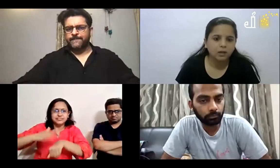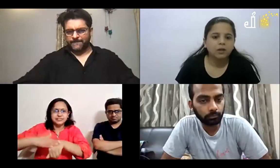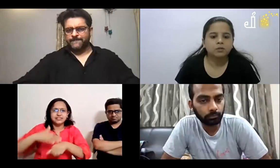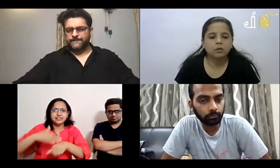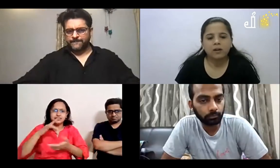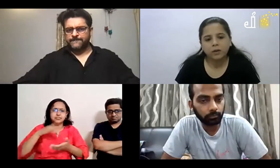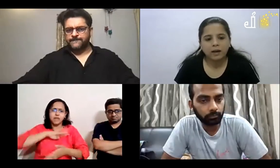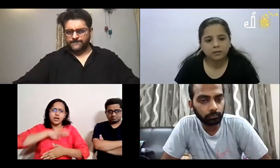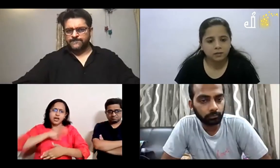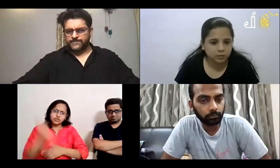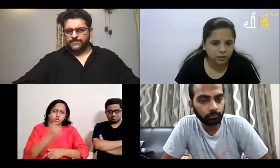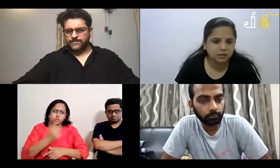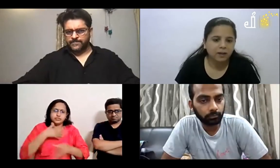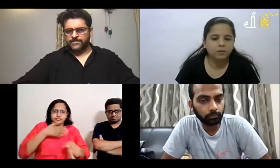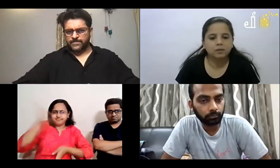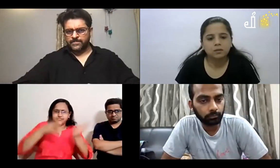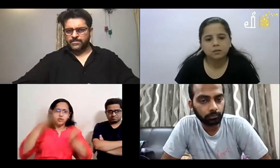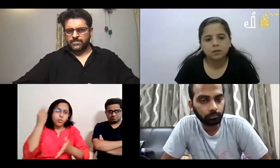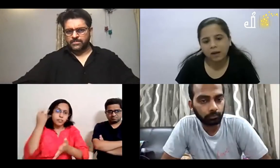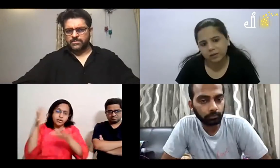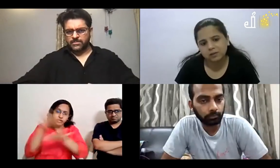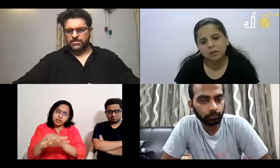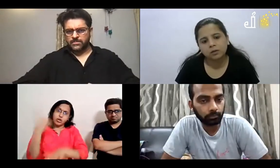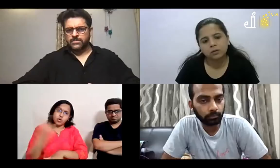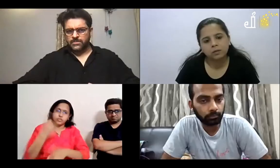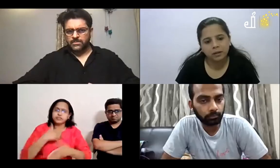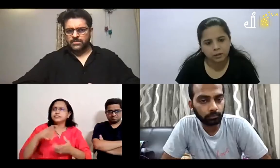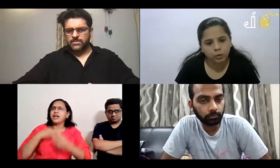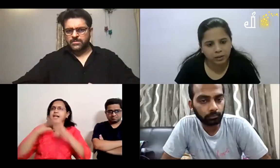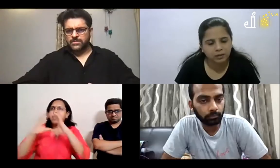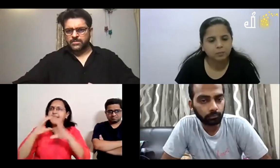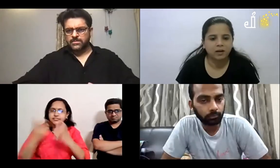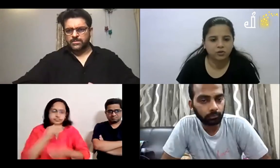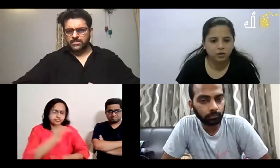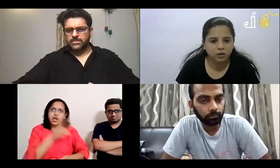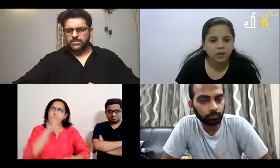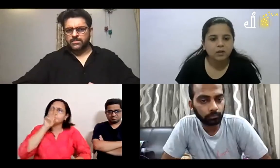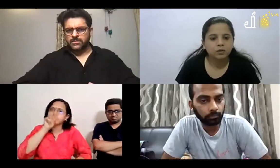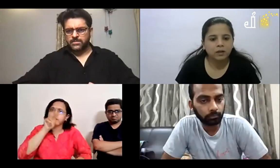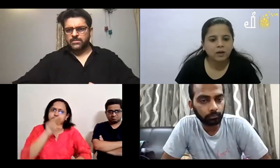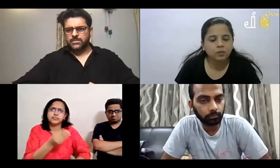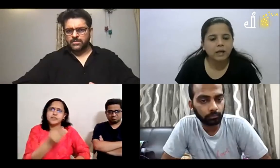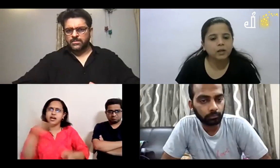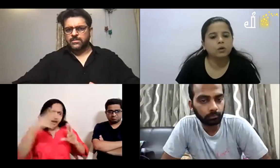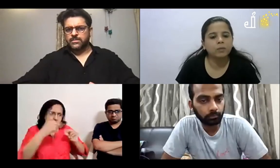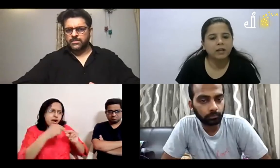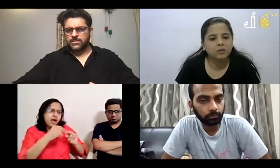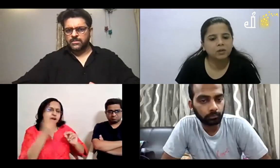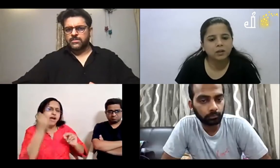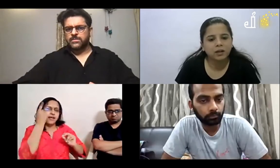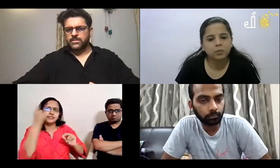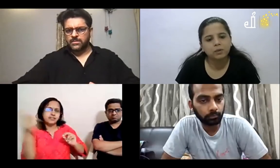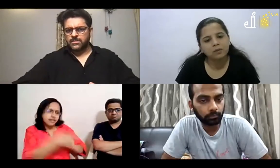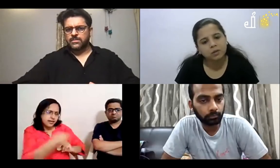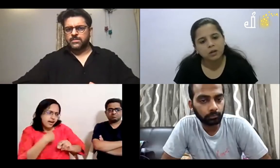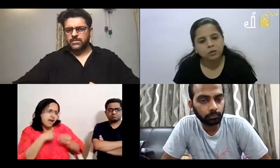stall. So the experience I've been having related to it in Maharashtra. So whenever I would like to communicate with